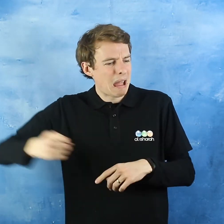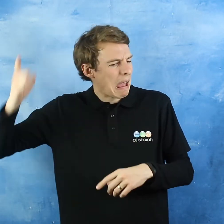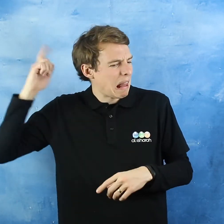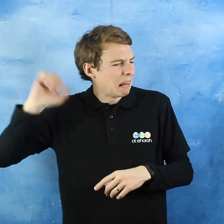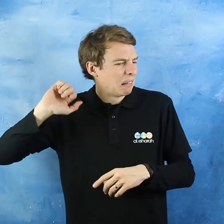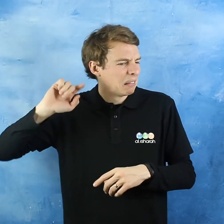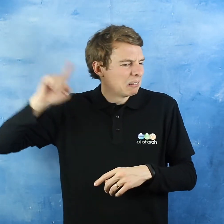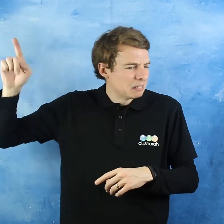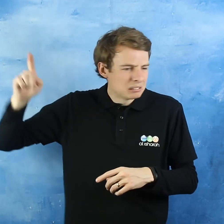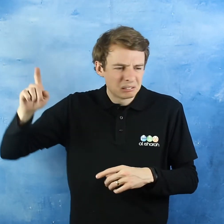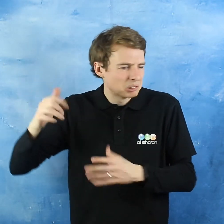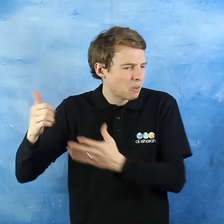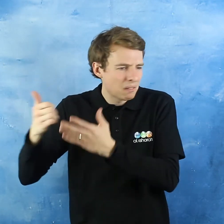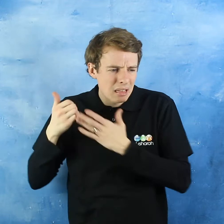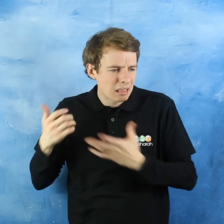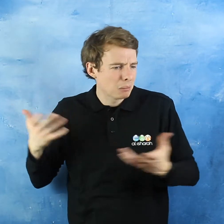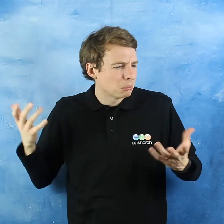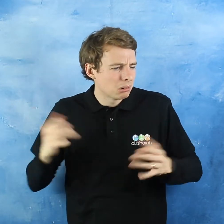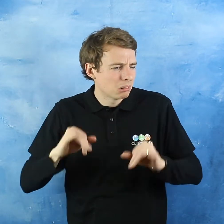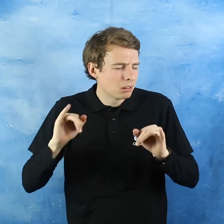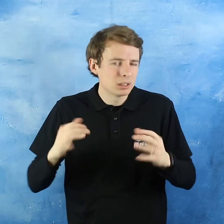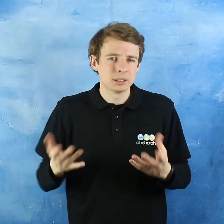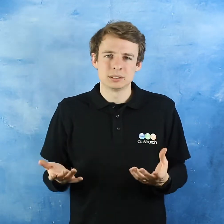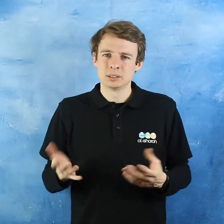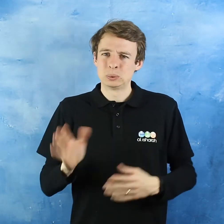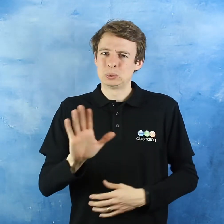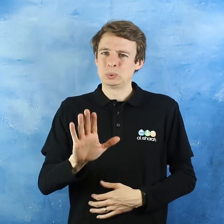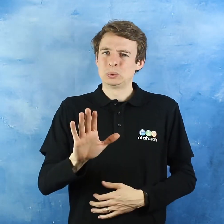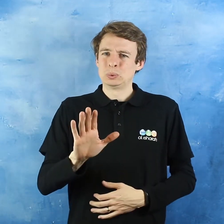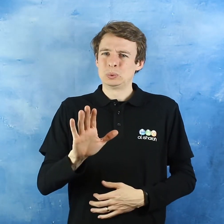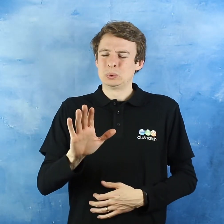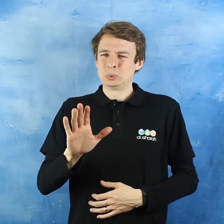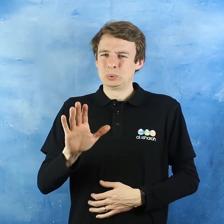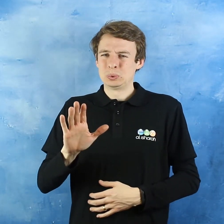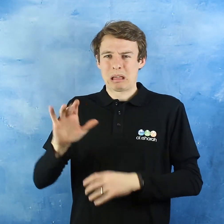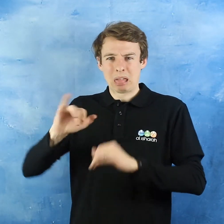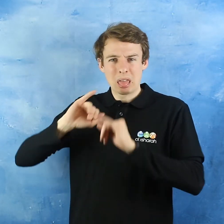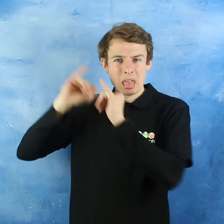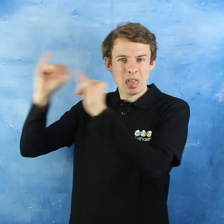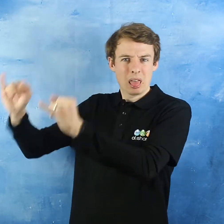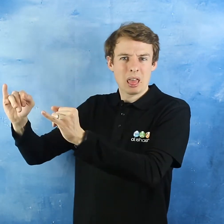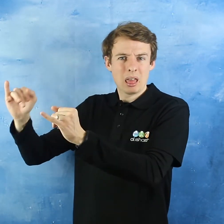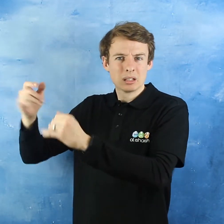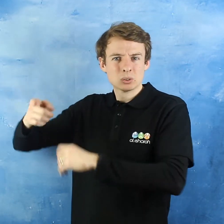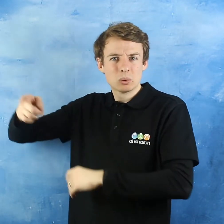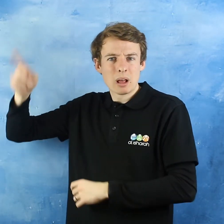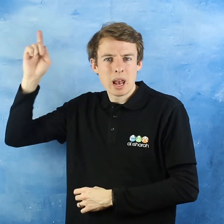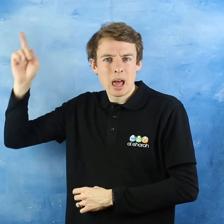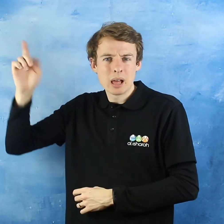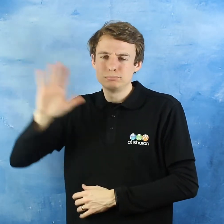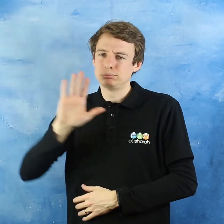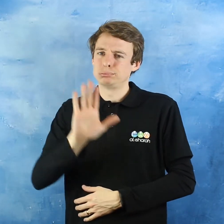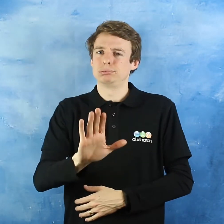complaining against Allah. This is the worst kind of complaint one can make. And the medium complaint